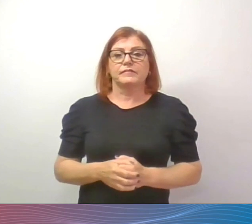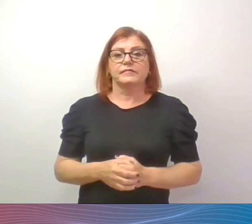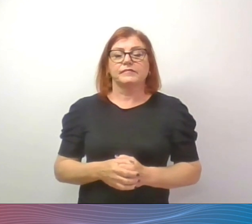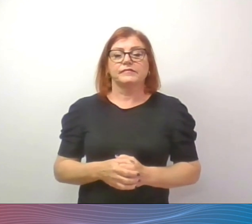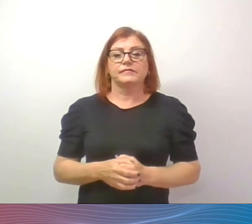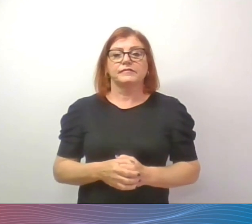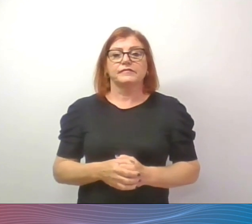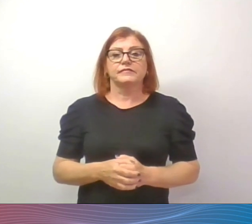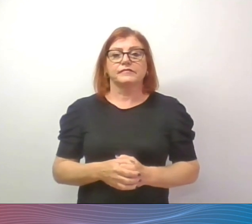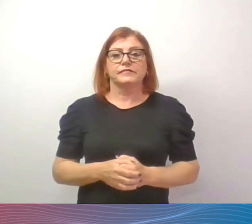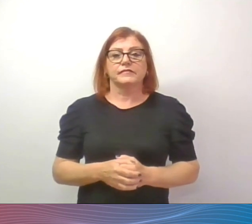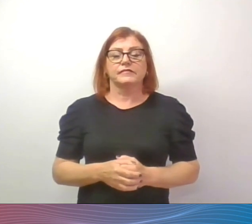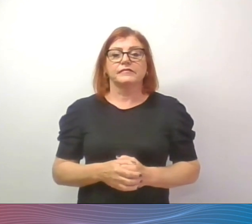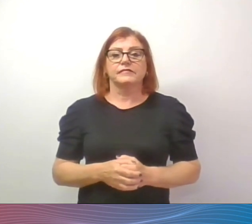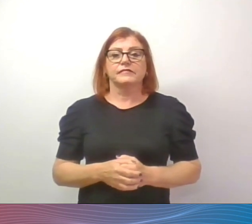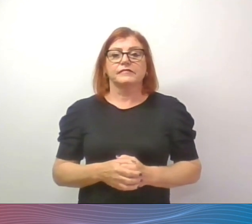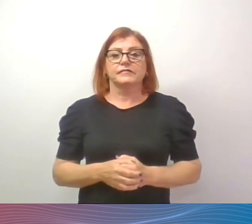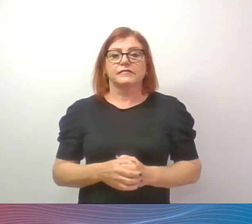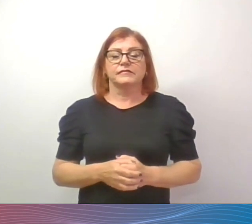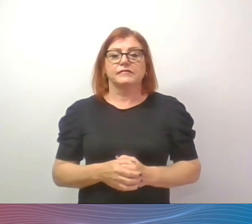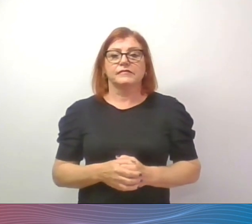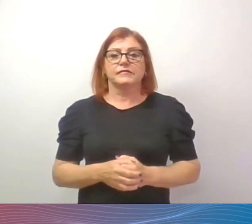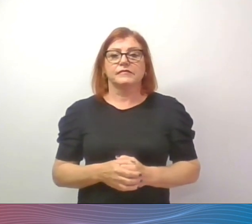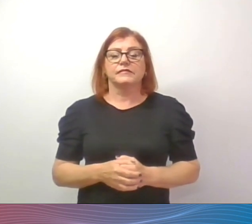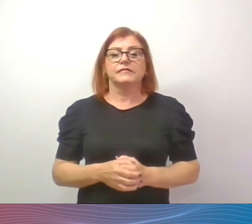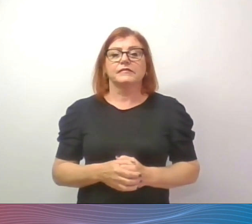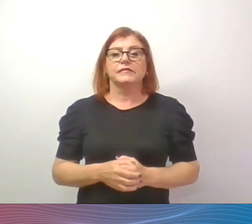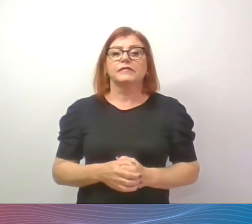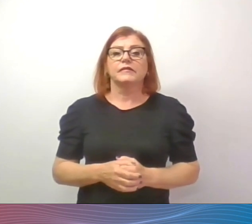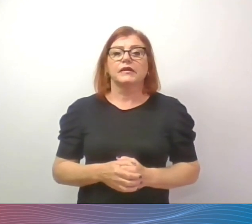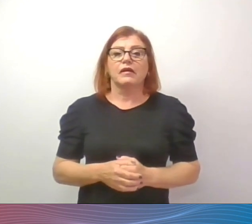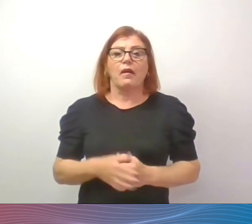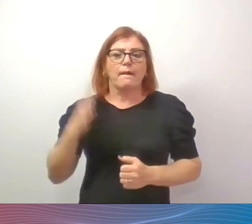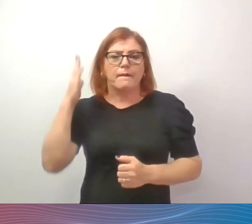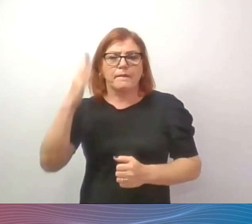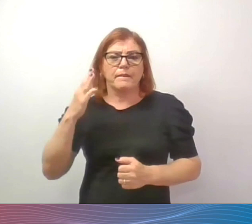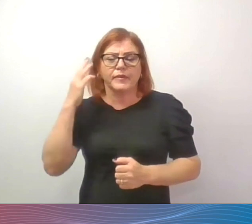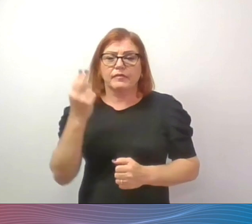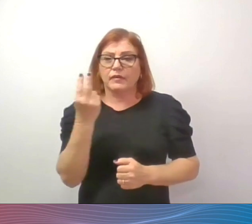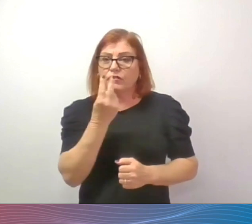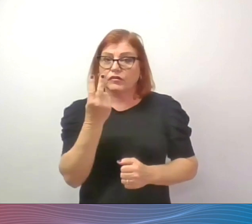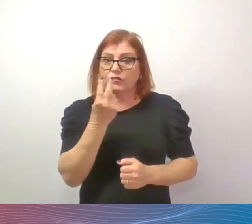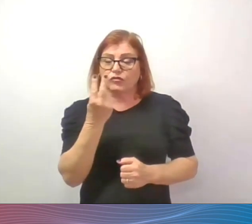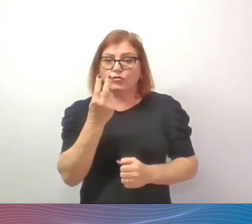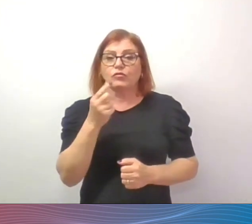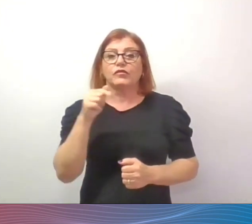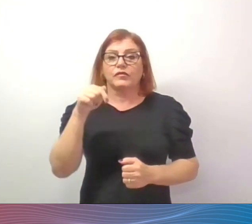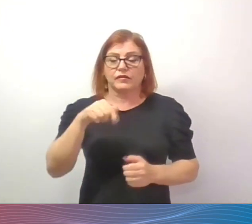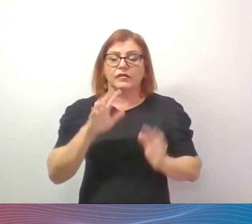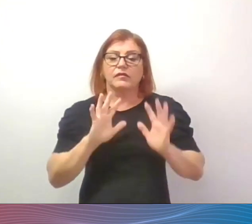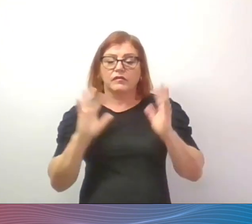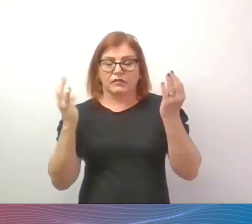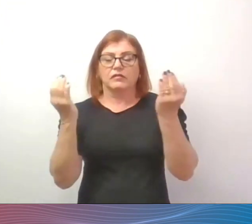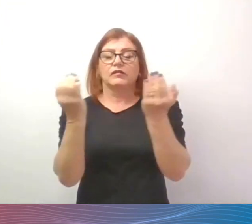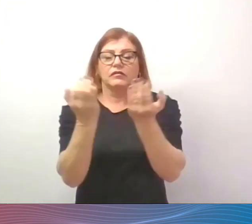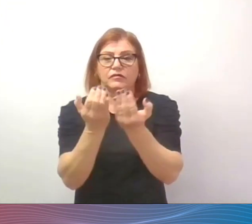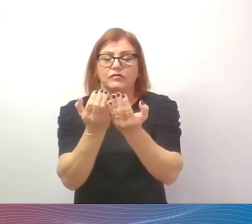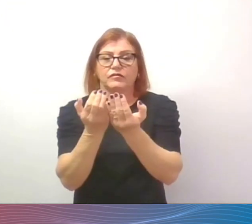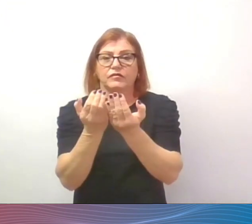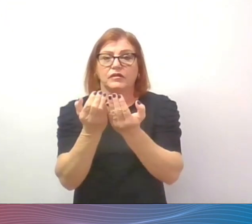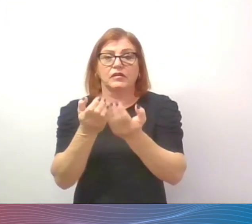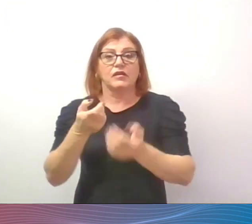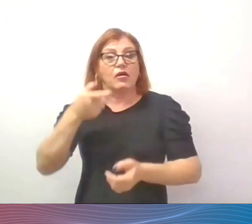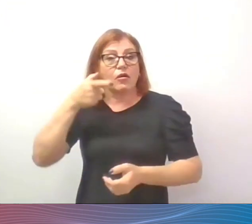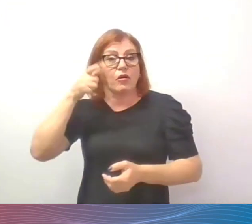seria a mensagem 2 da conferência. And this is message 2 of this conference. Ontem nós falamos sobre